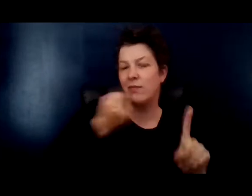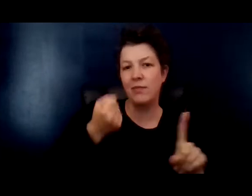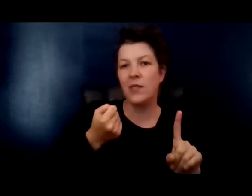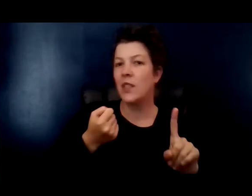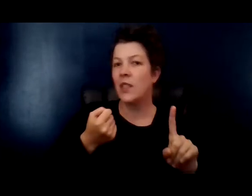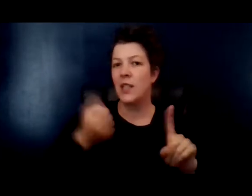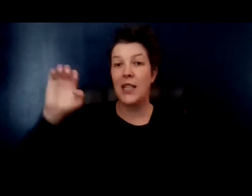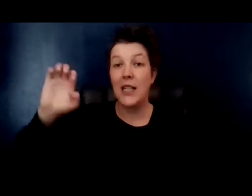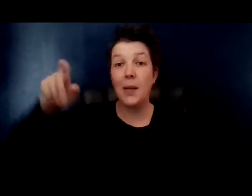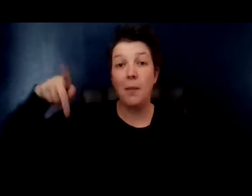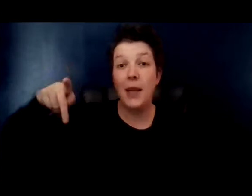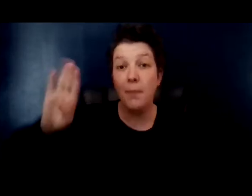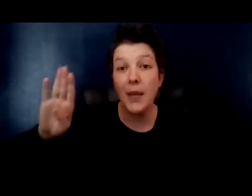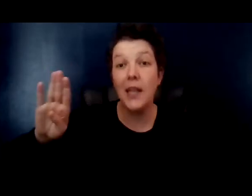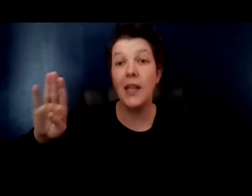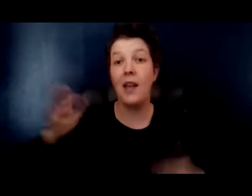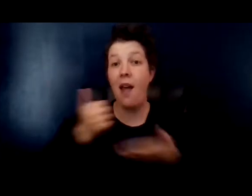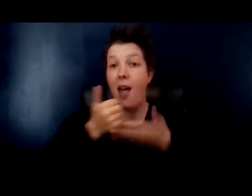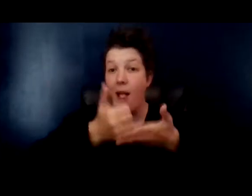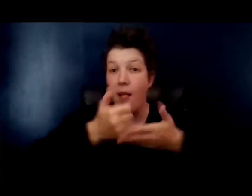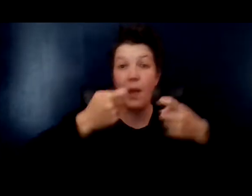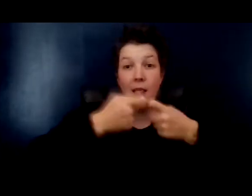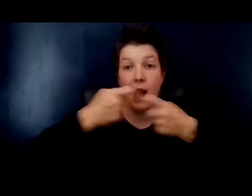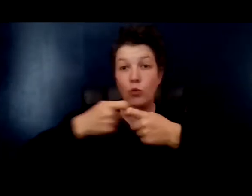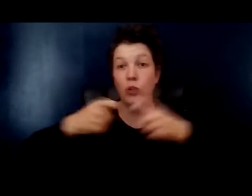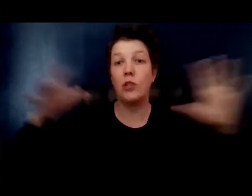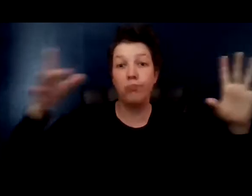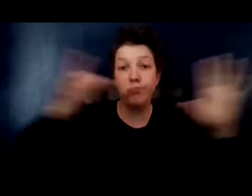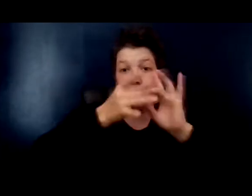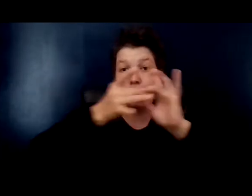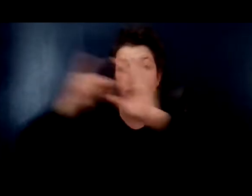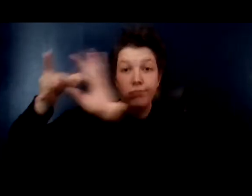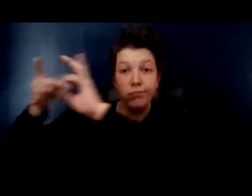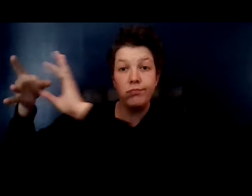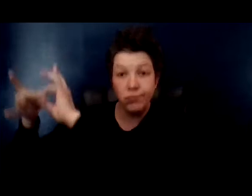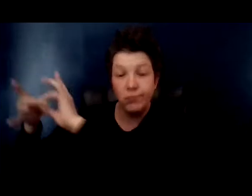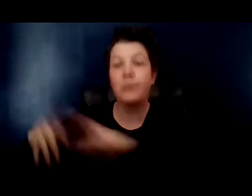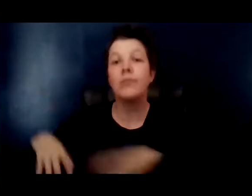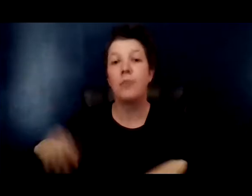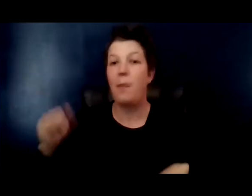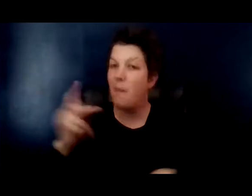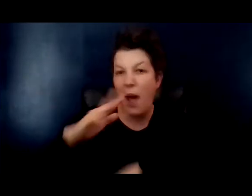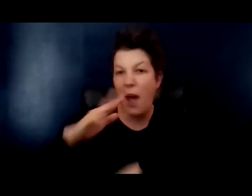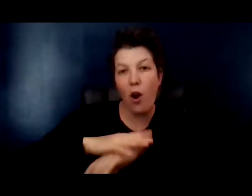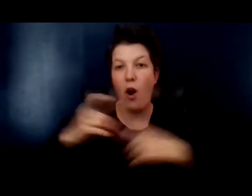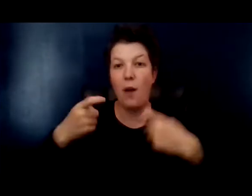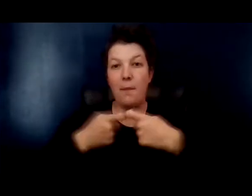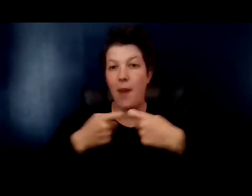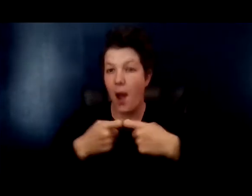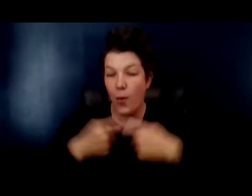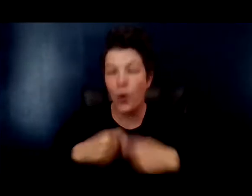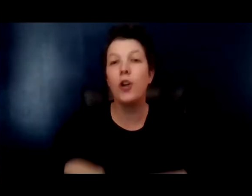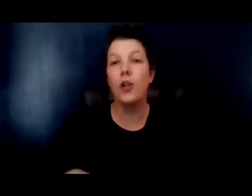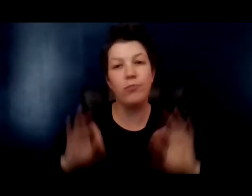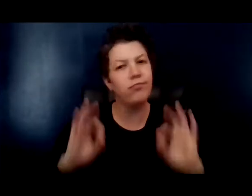time, that now in the restoration phase of putting the utilities back together. And then what you're going to see next week, or hopefully in the latter